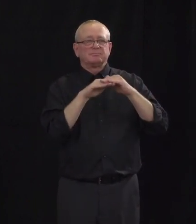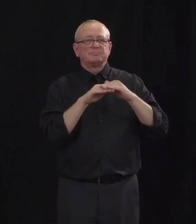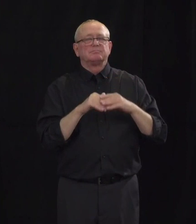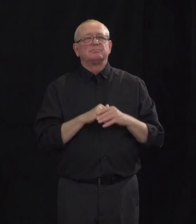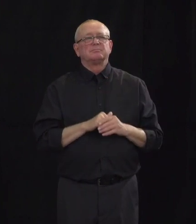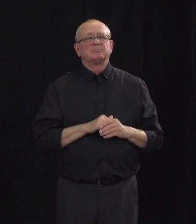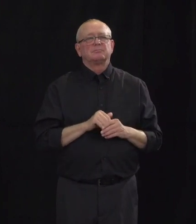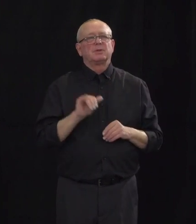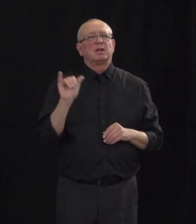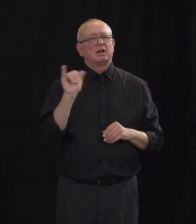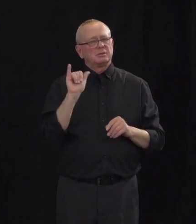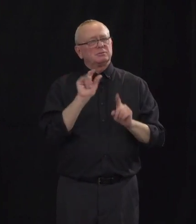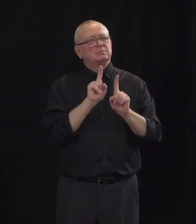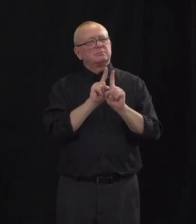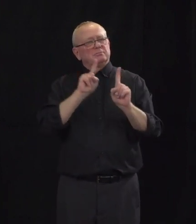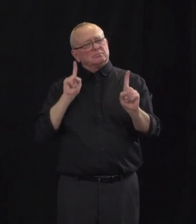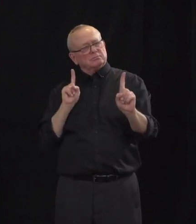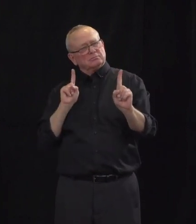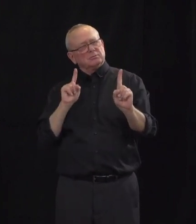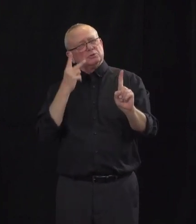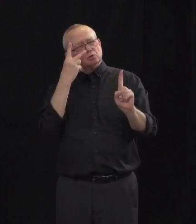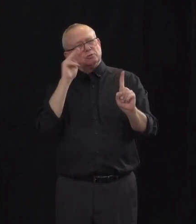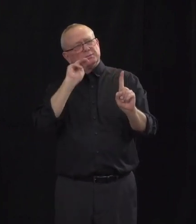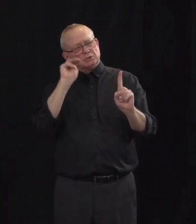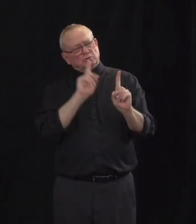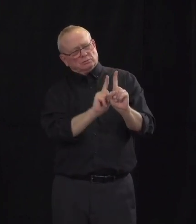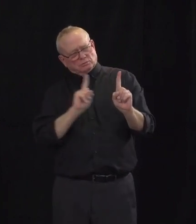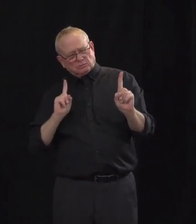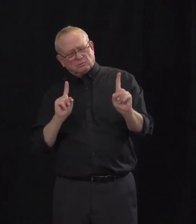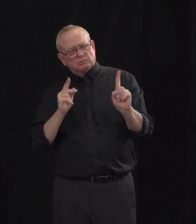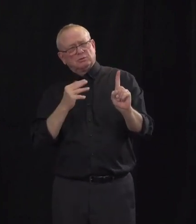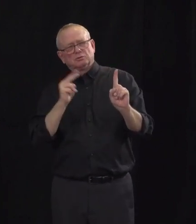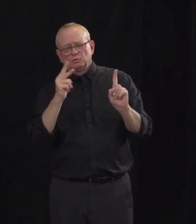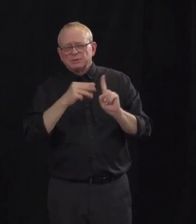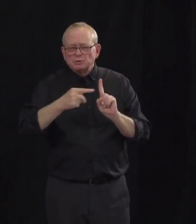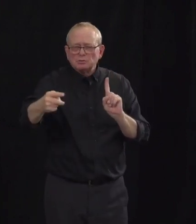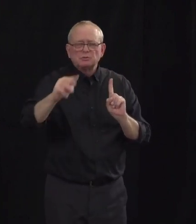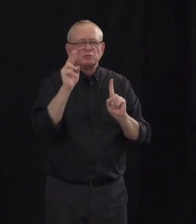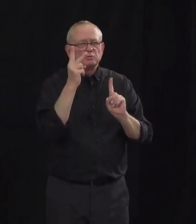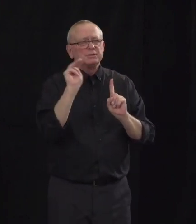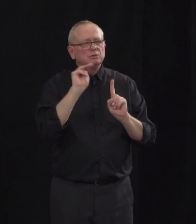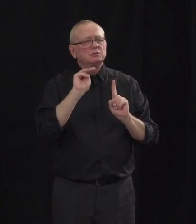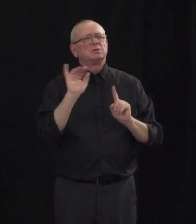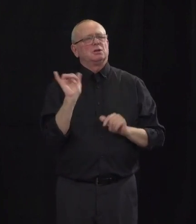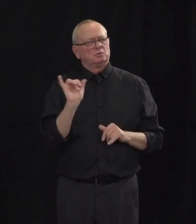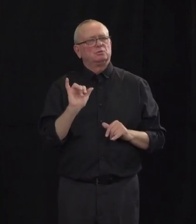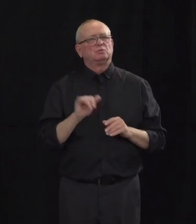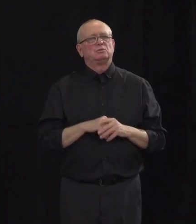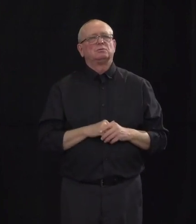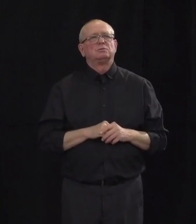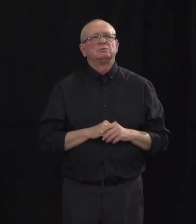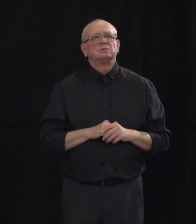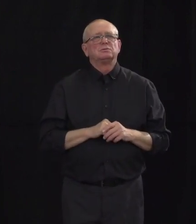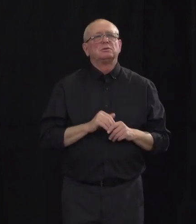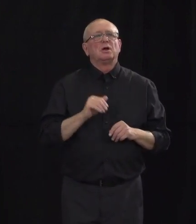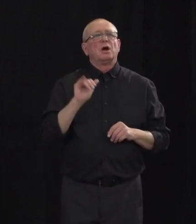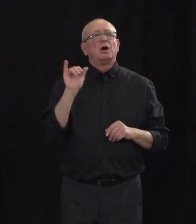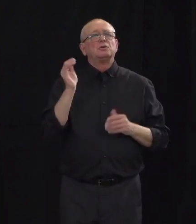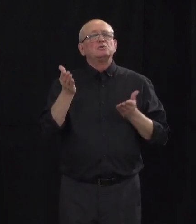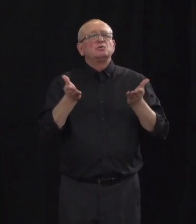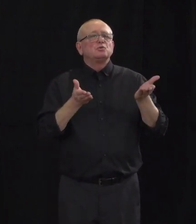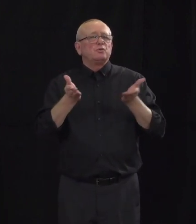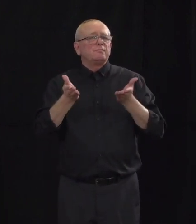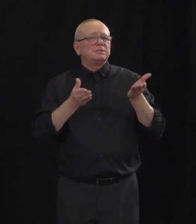Albertans are restricted from accessing close contact services. A complete list of services affected is available on